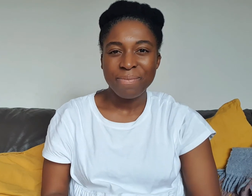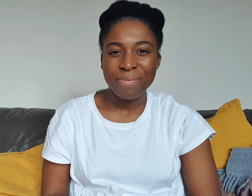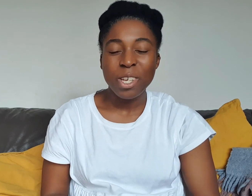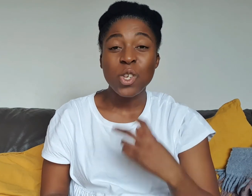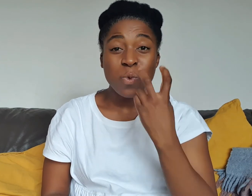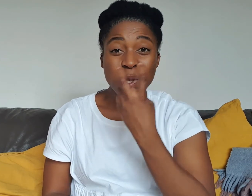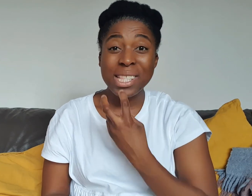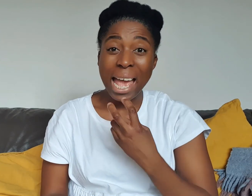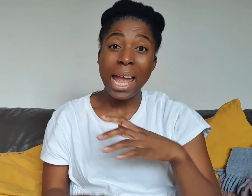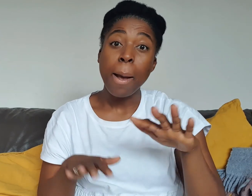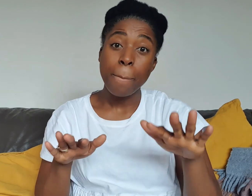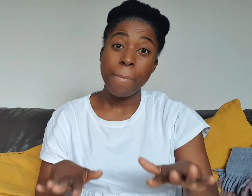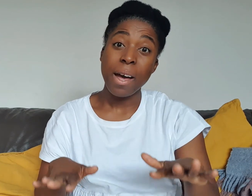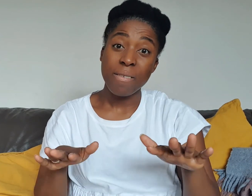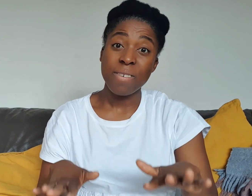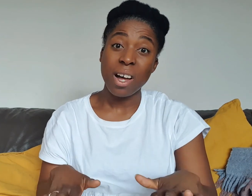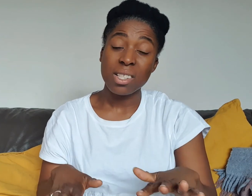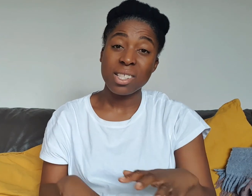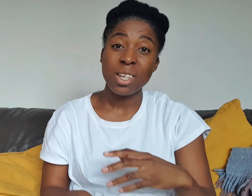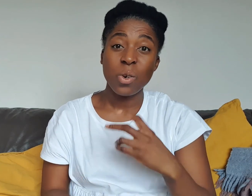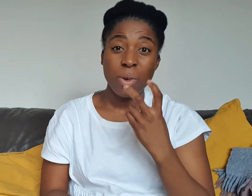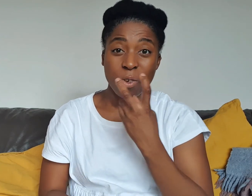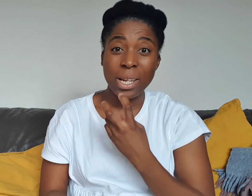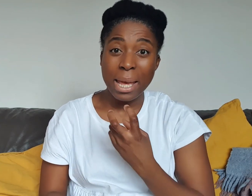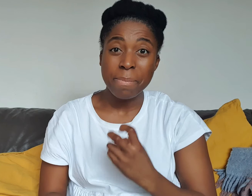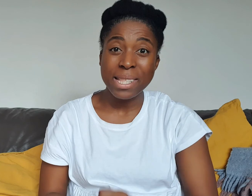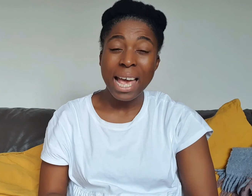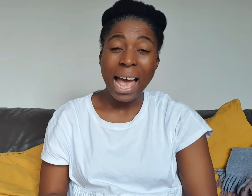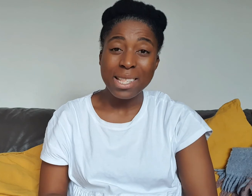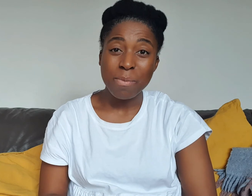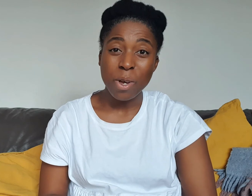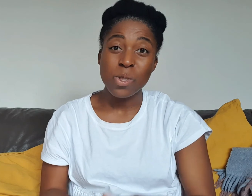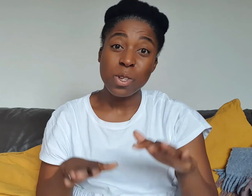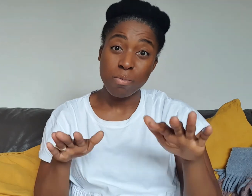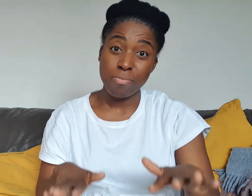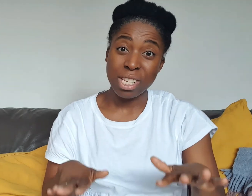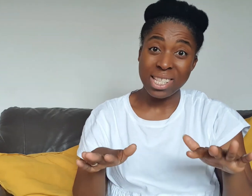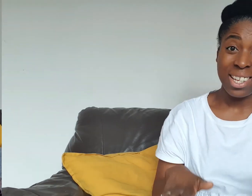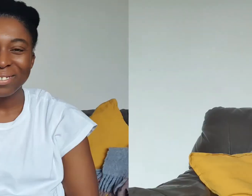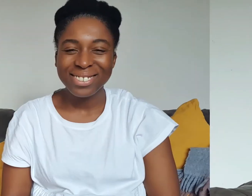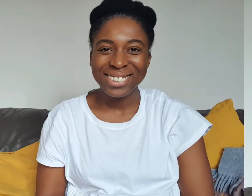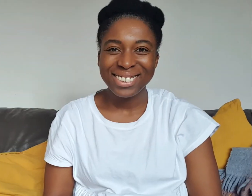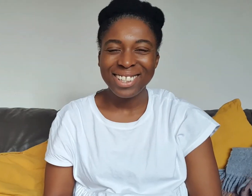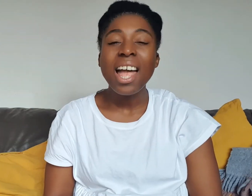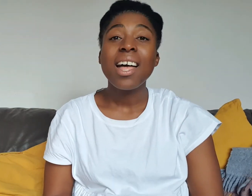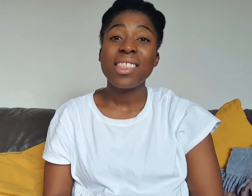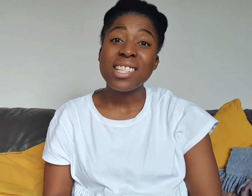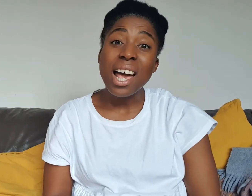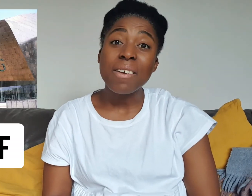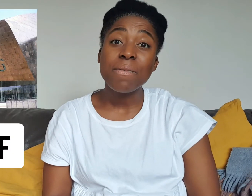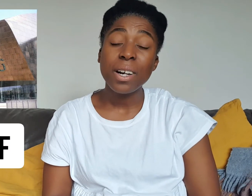but you will say Belfast with your lips as opposed to Britain. The sign for